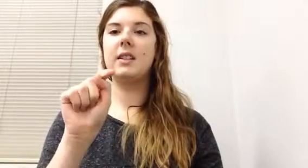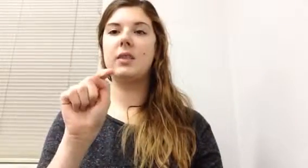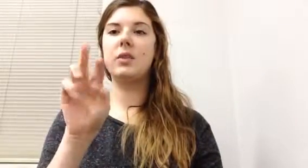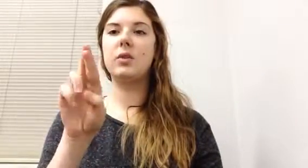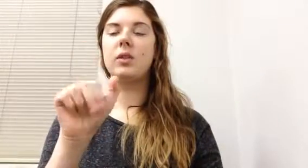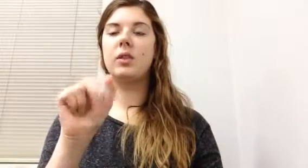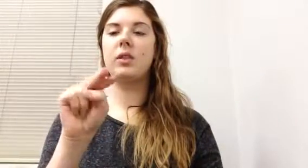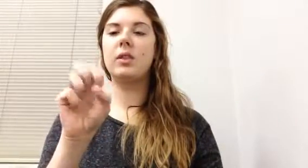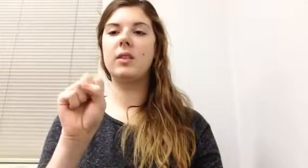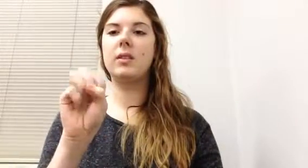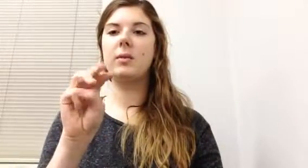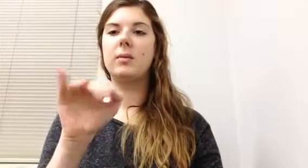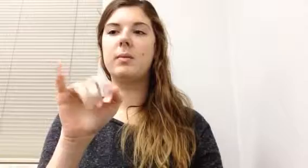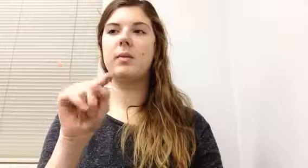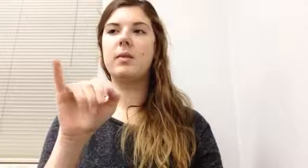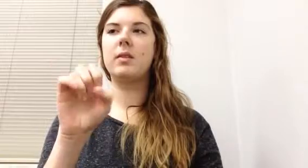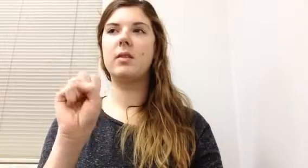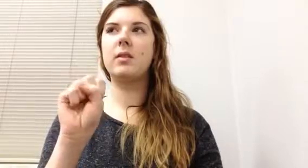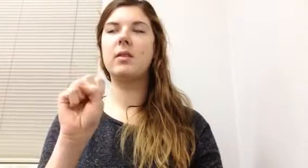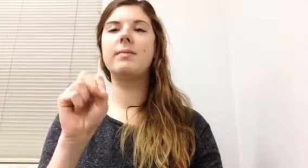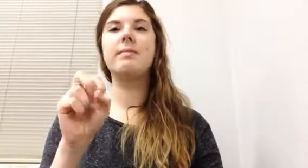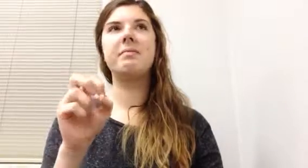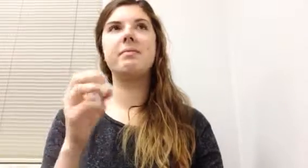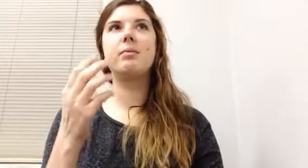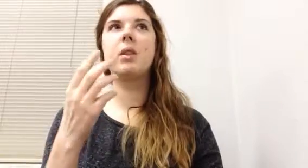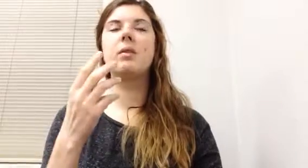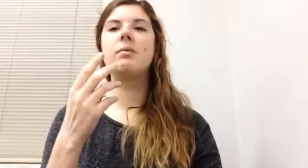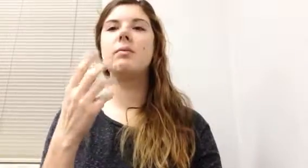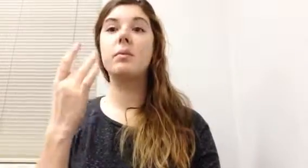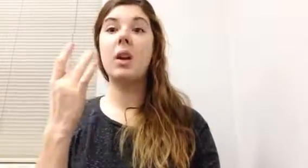is primarily still through intercourse, but of course we know blood transfusions,